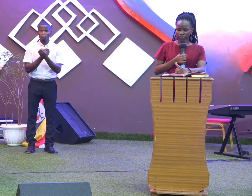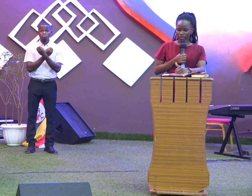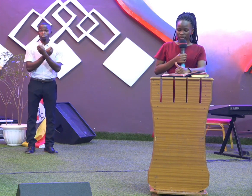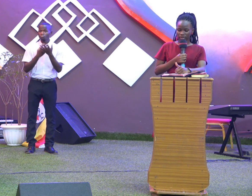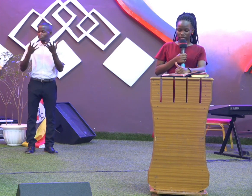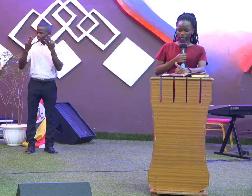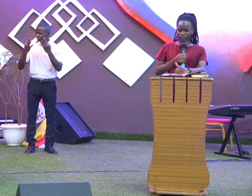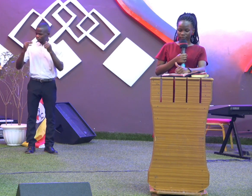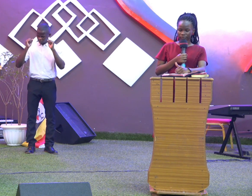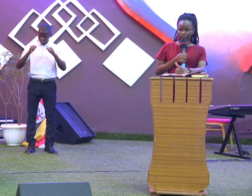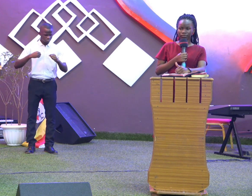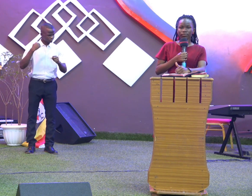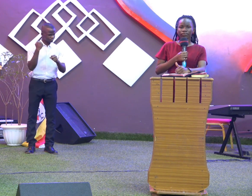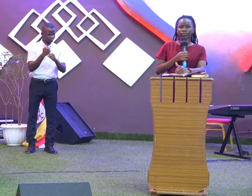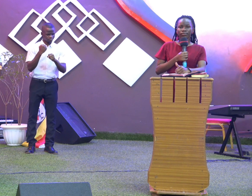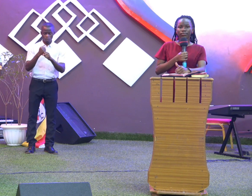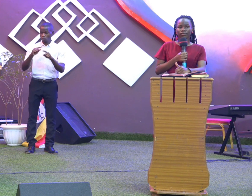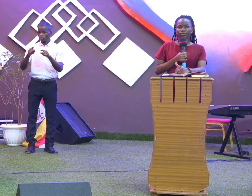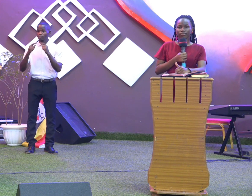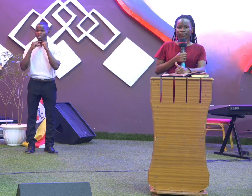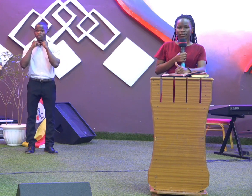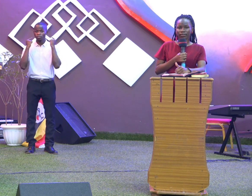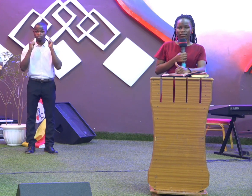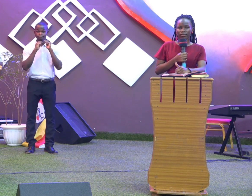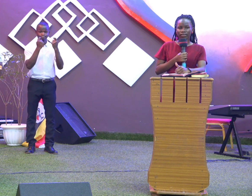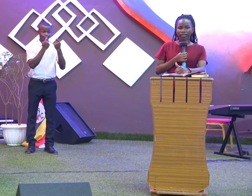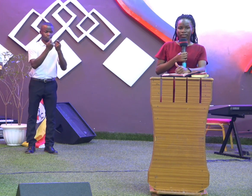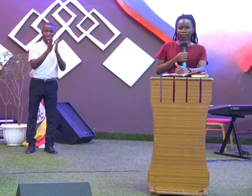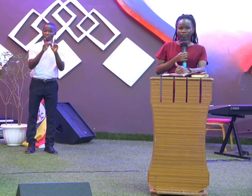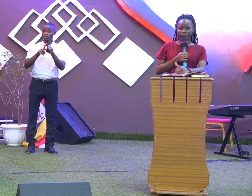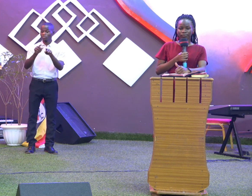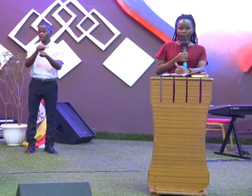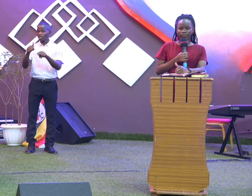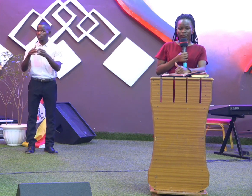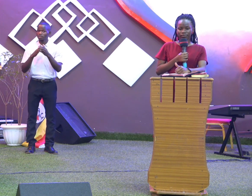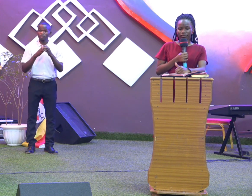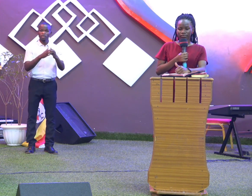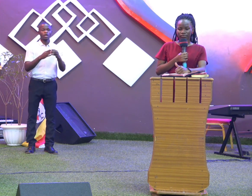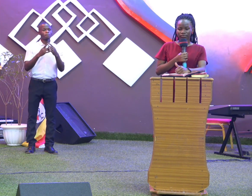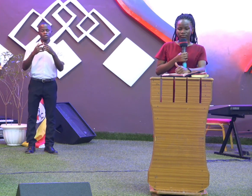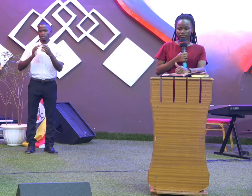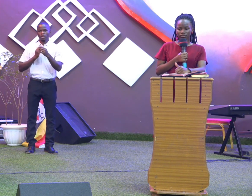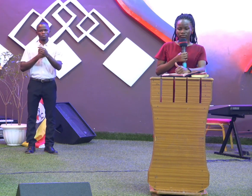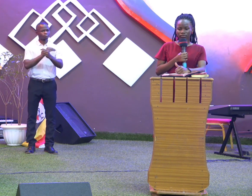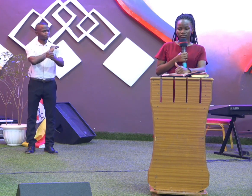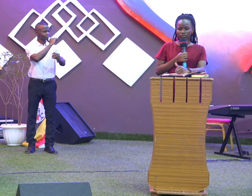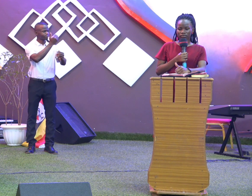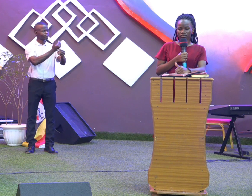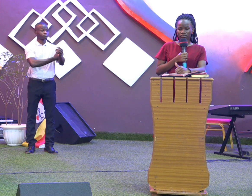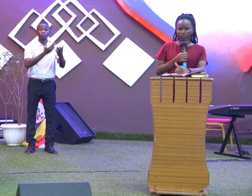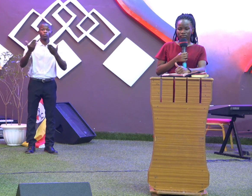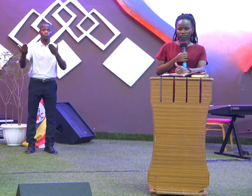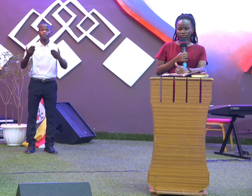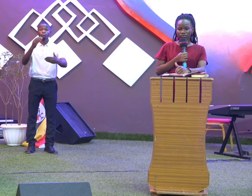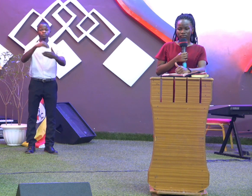okukola nga pastor team ne leaders z'obukulembeze endala, naye amaanyi gaffe gali gye